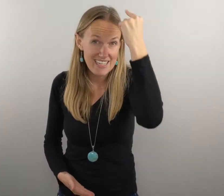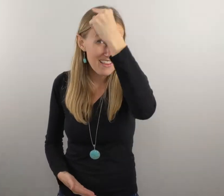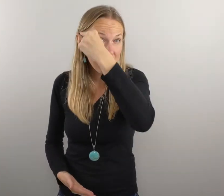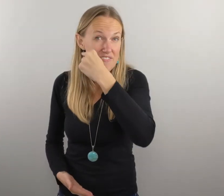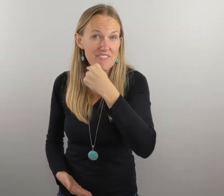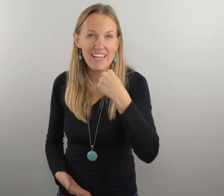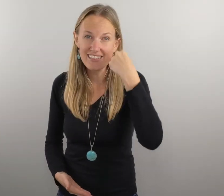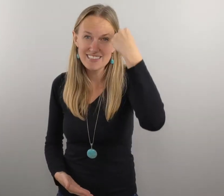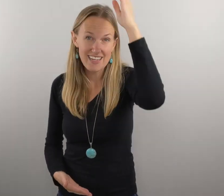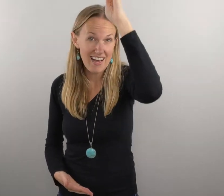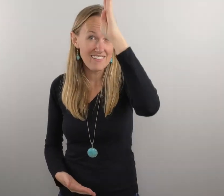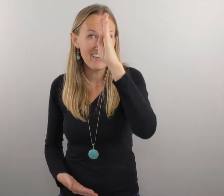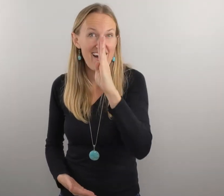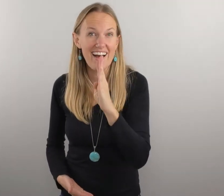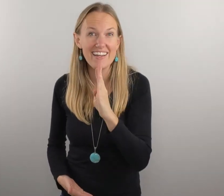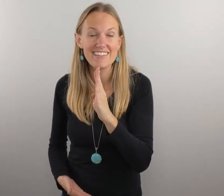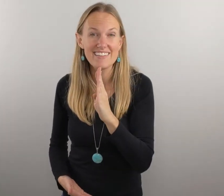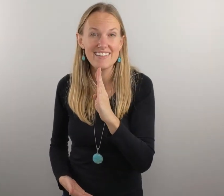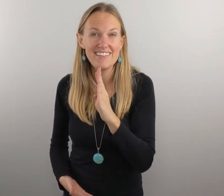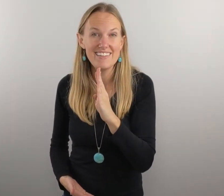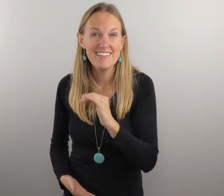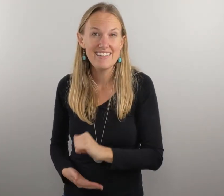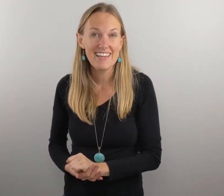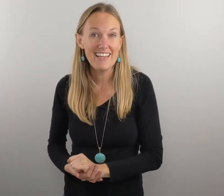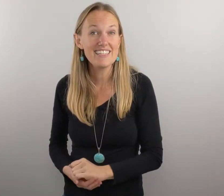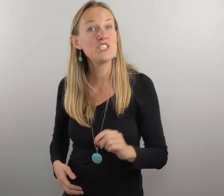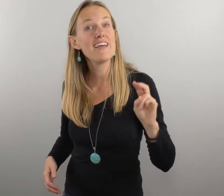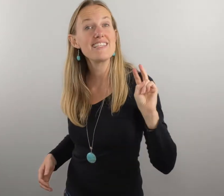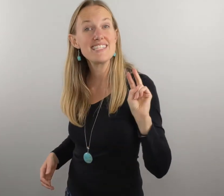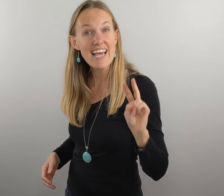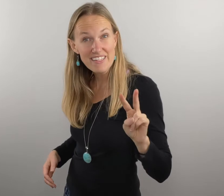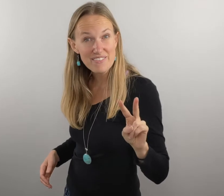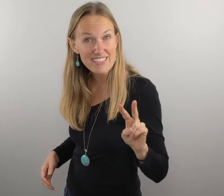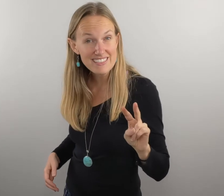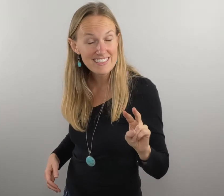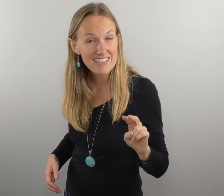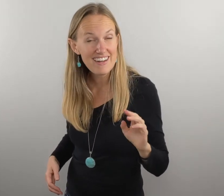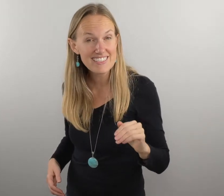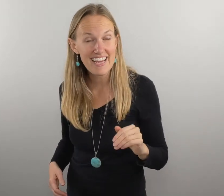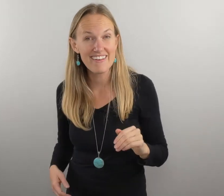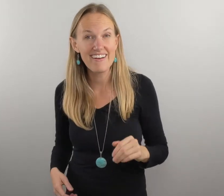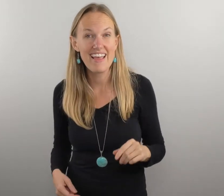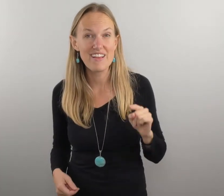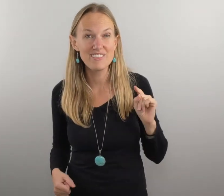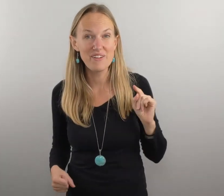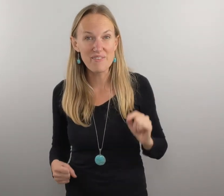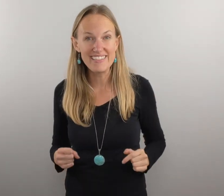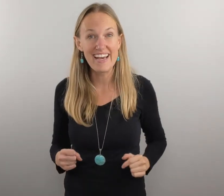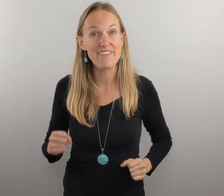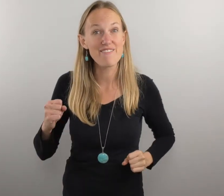the face of God. Okay, let's try the second verse all together and then we'll do a rundown